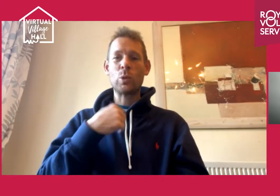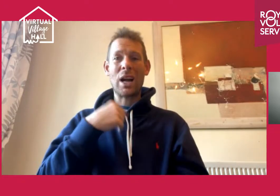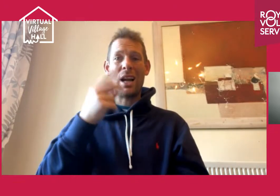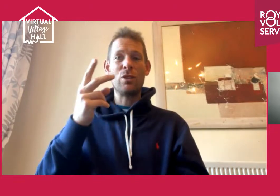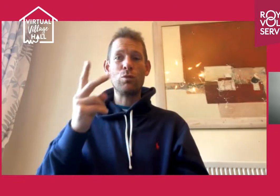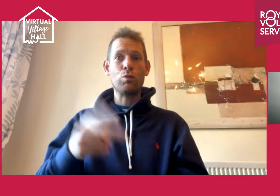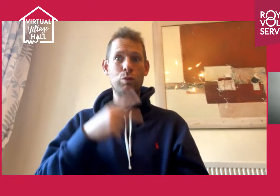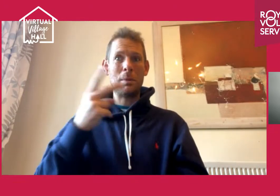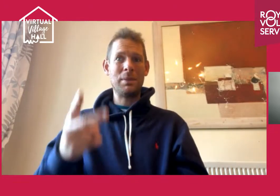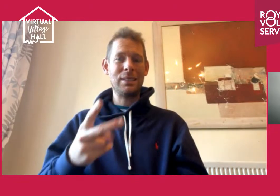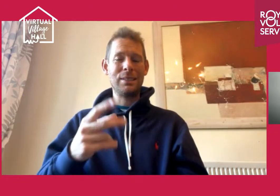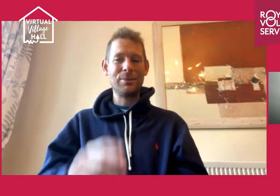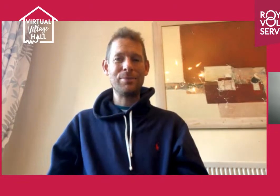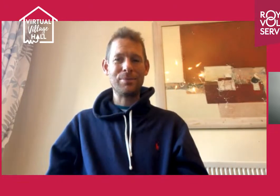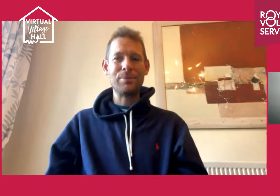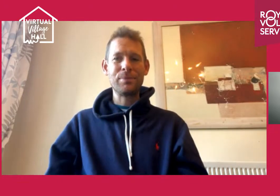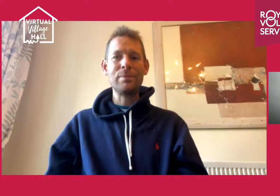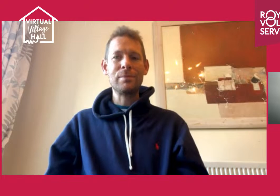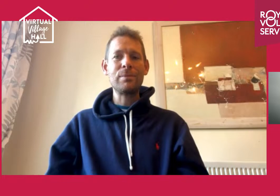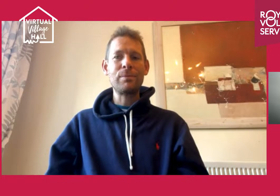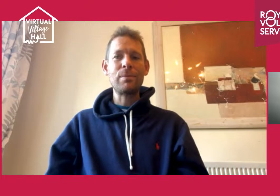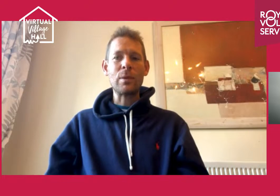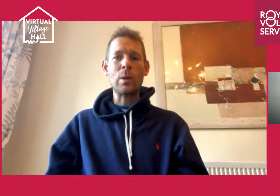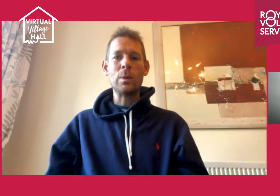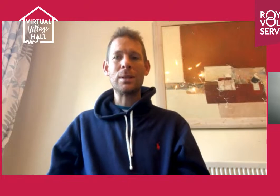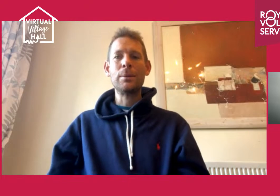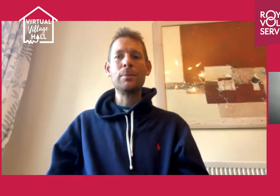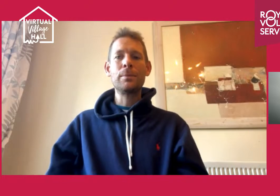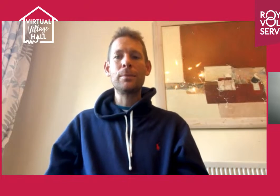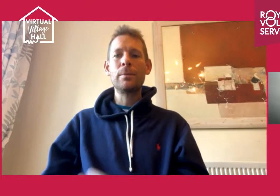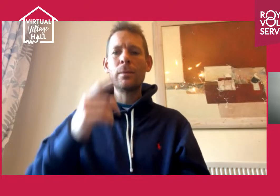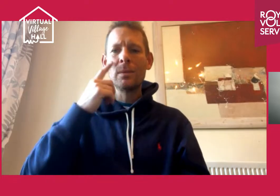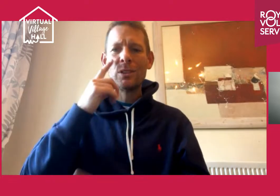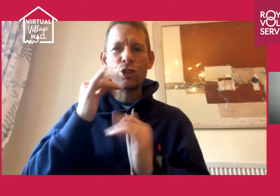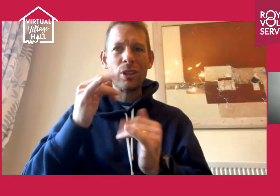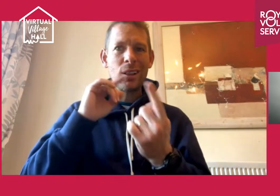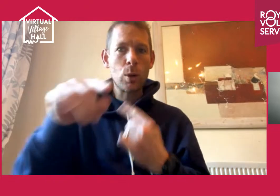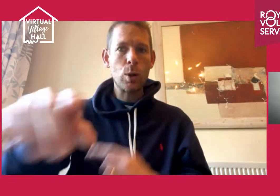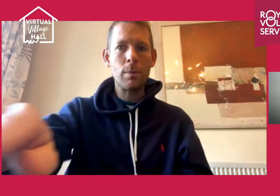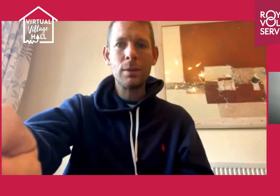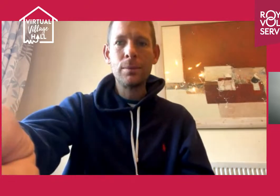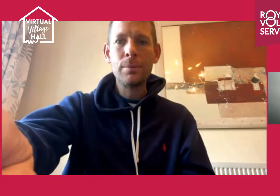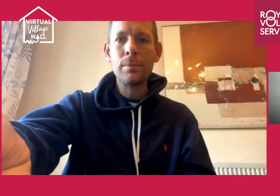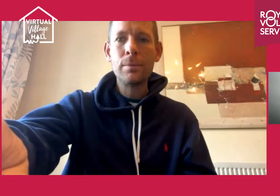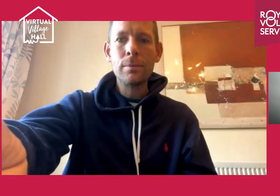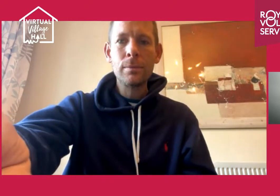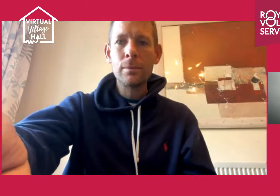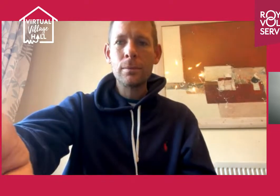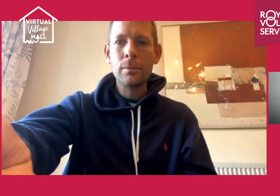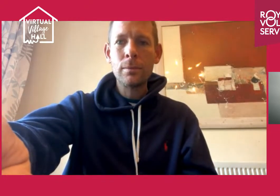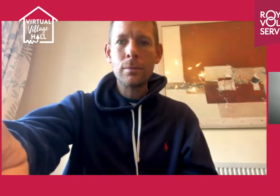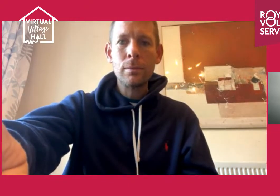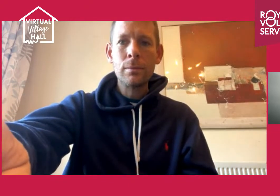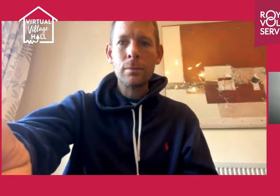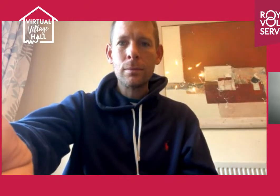think. Let's go over these while I think. Let me just check if there's any more comments.